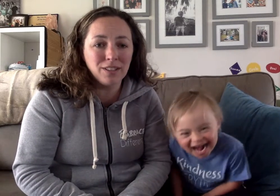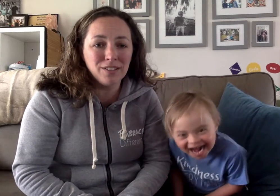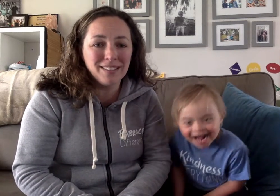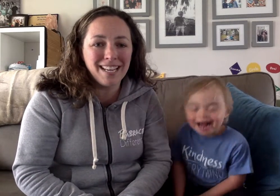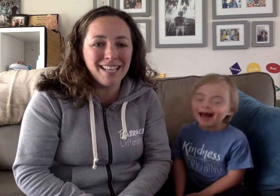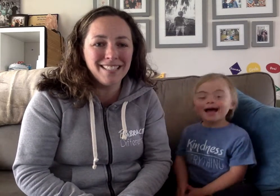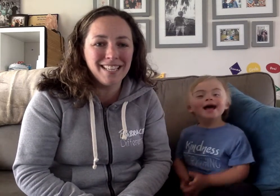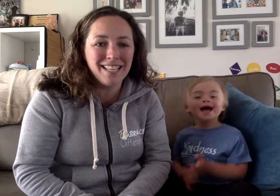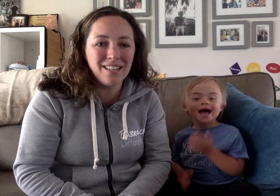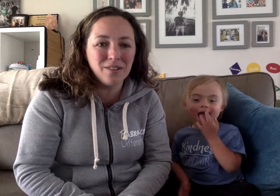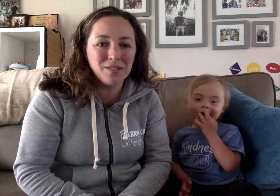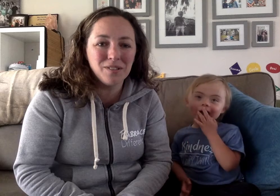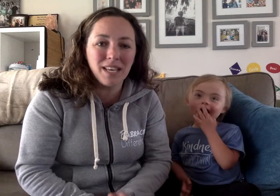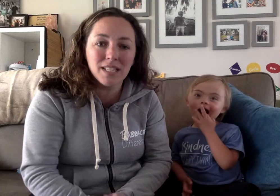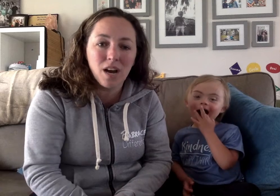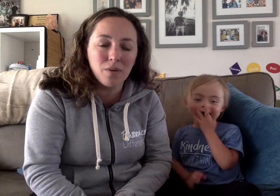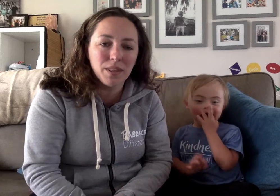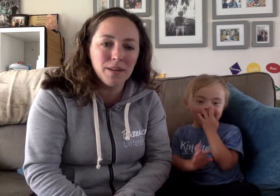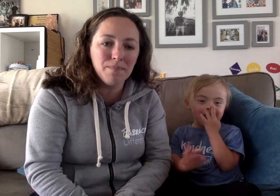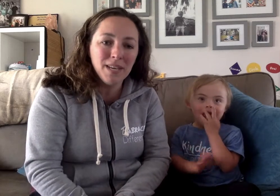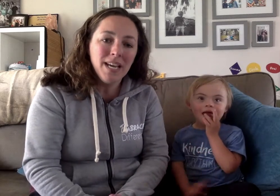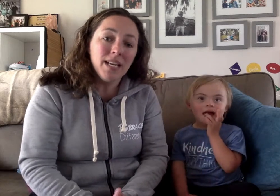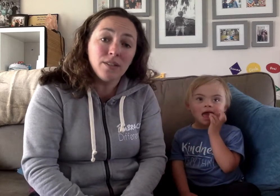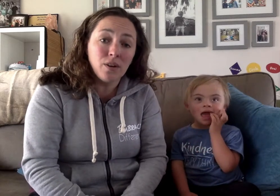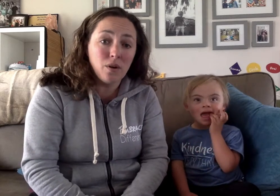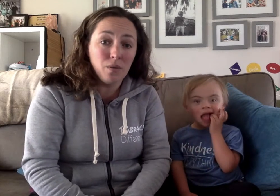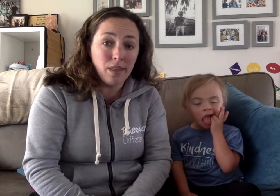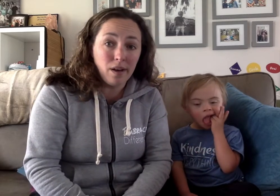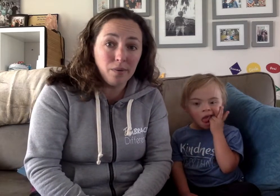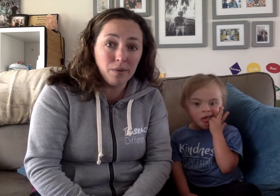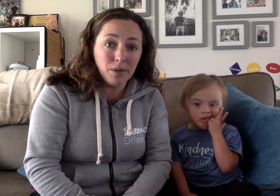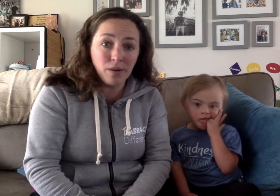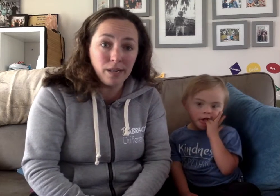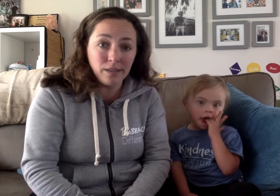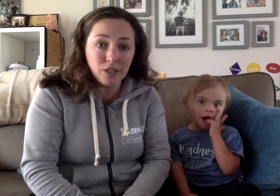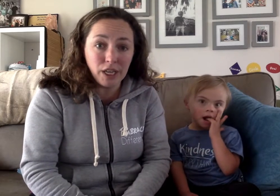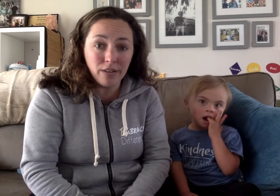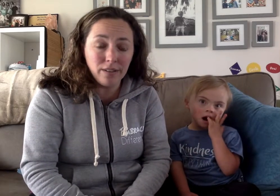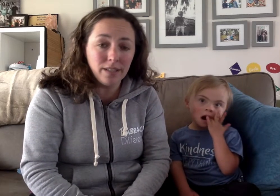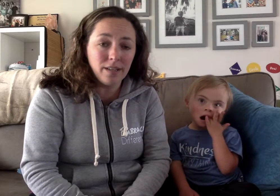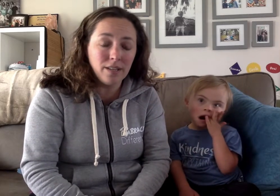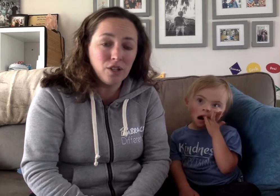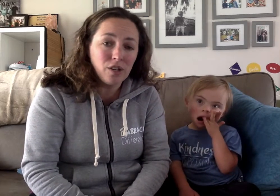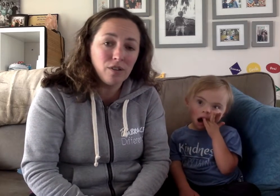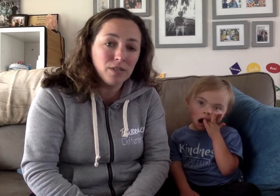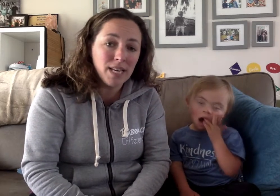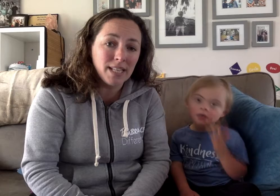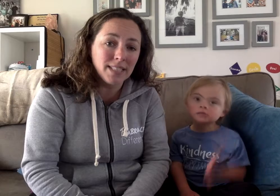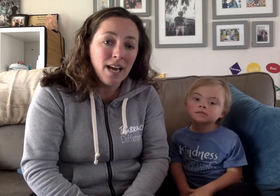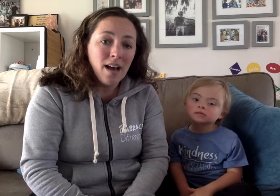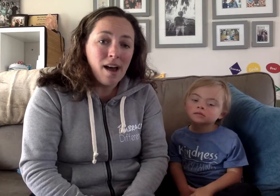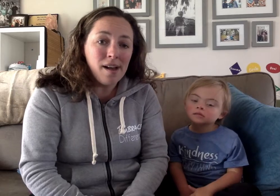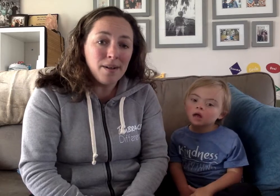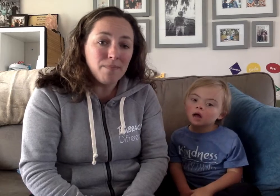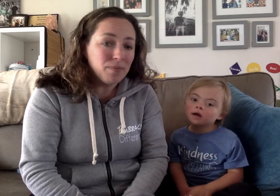learn signs that he knows so they can talk with him. And so we thought we would create a little channel and share those things. The